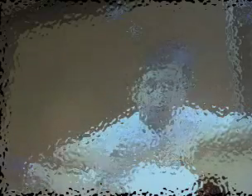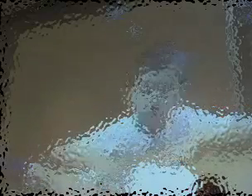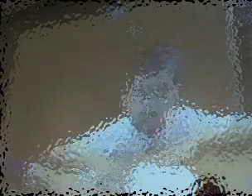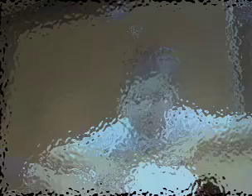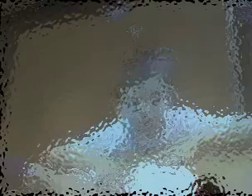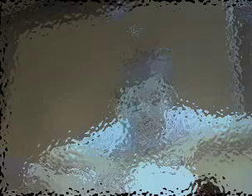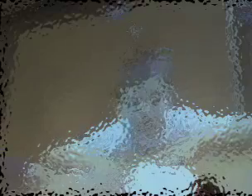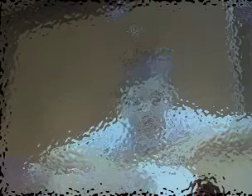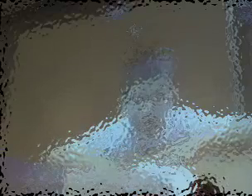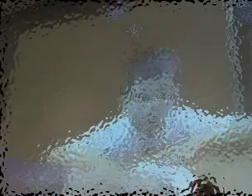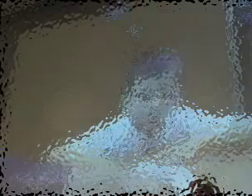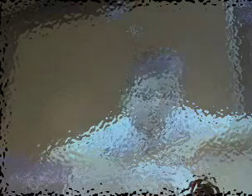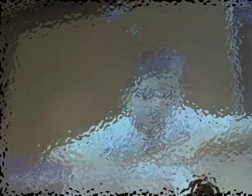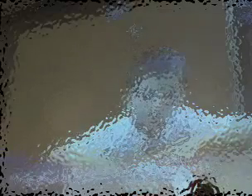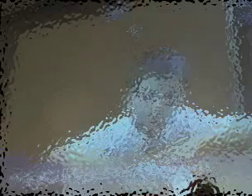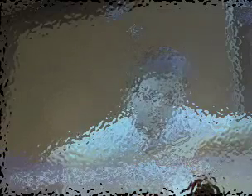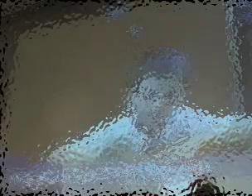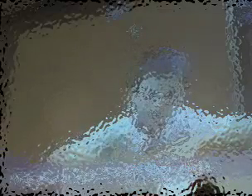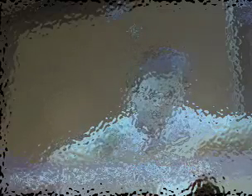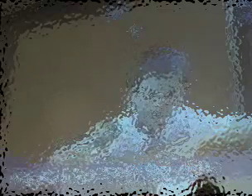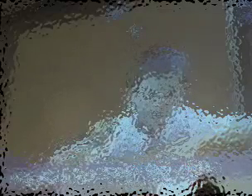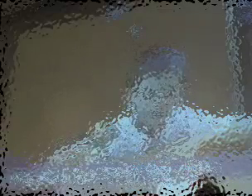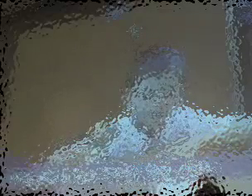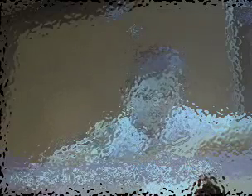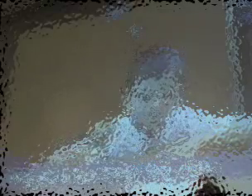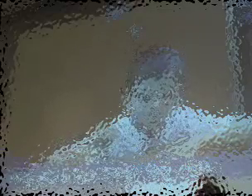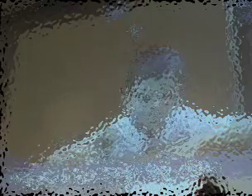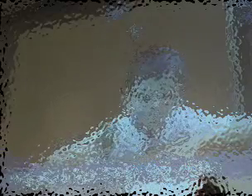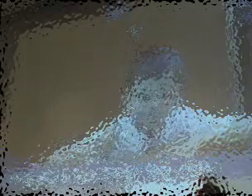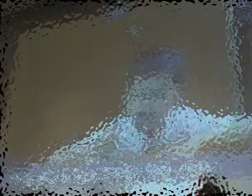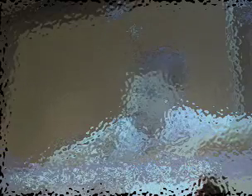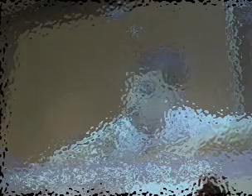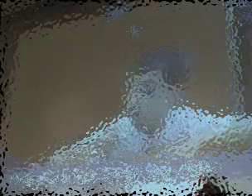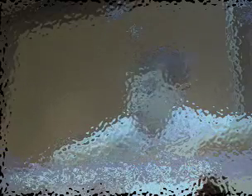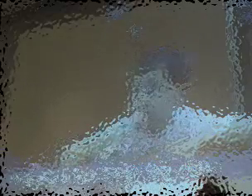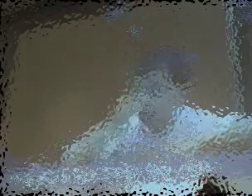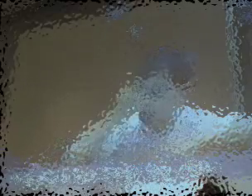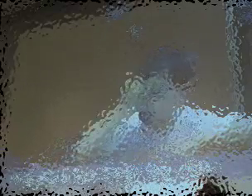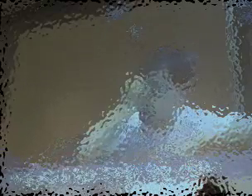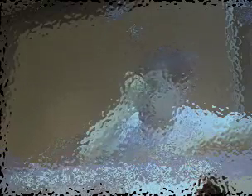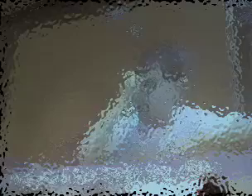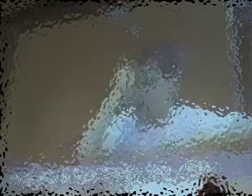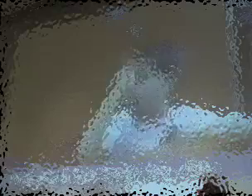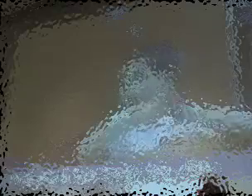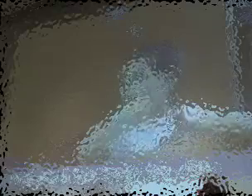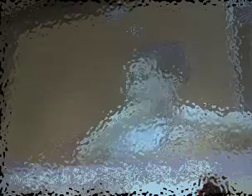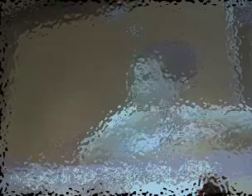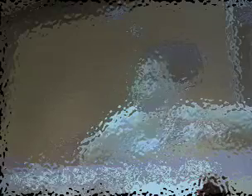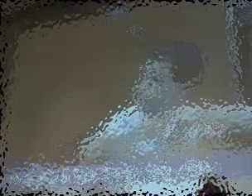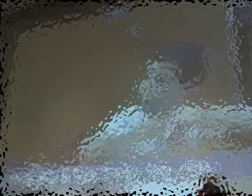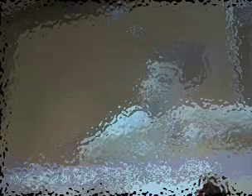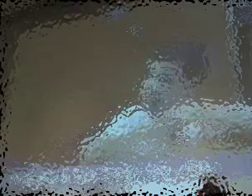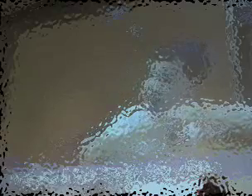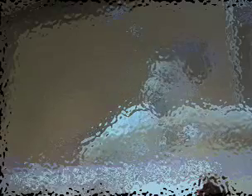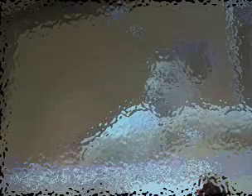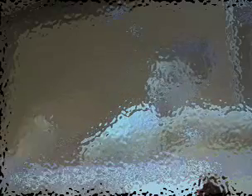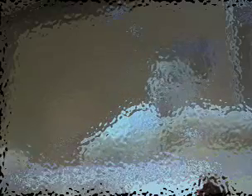one. And name the baby pig Jim. Named. I don't know what that means. Name?